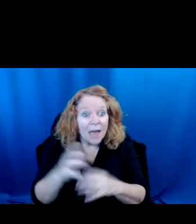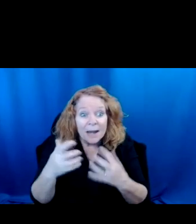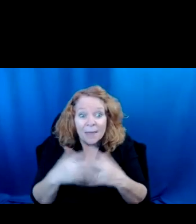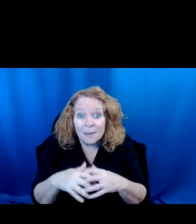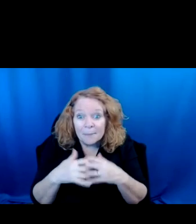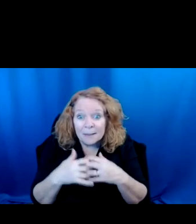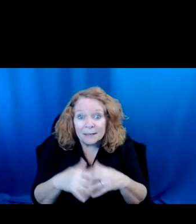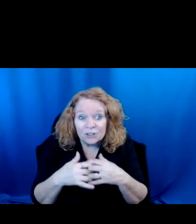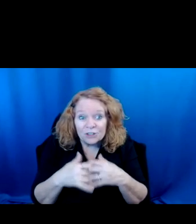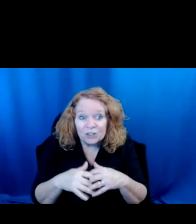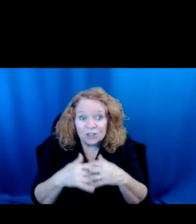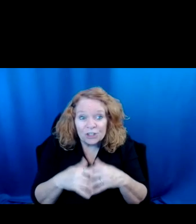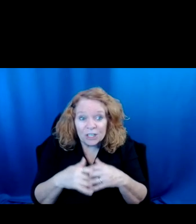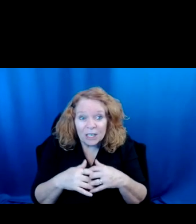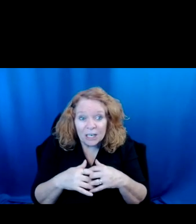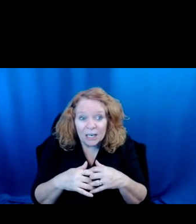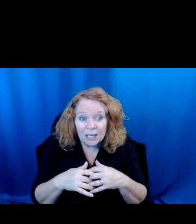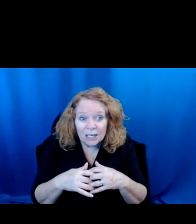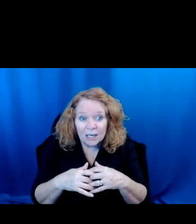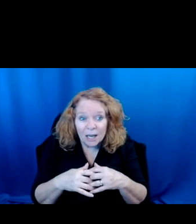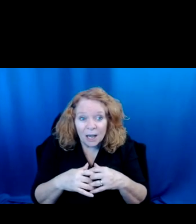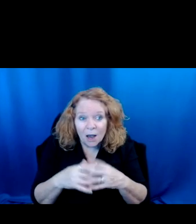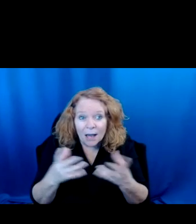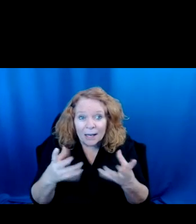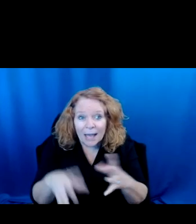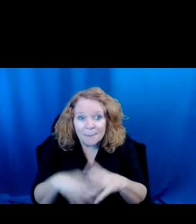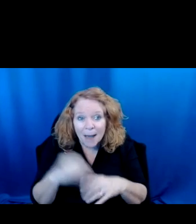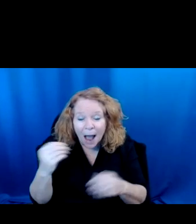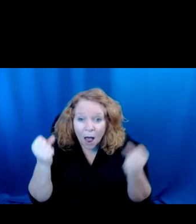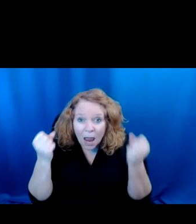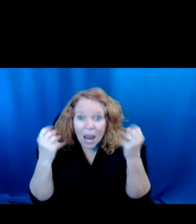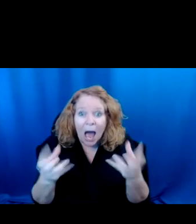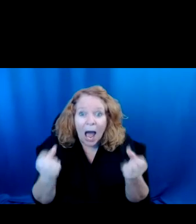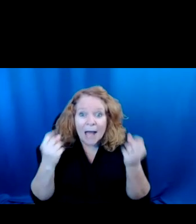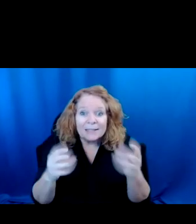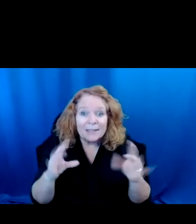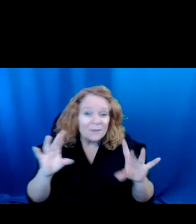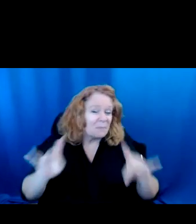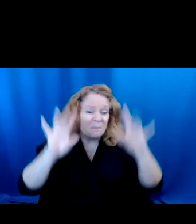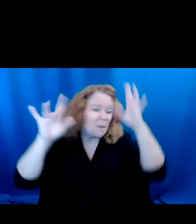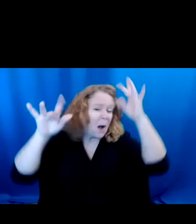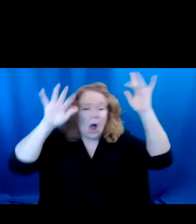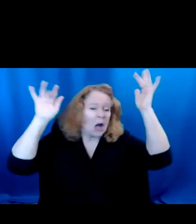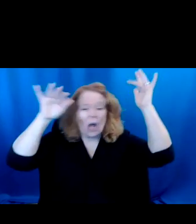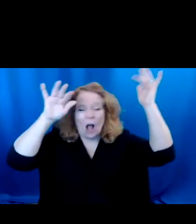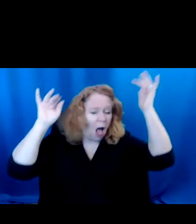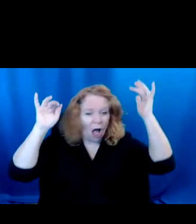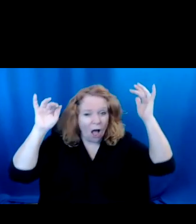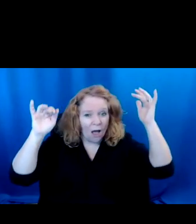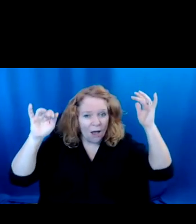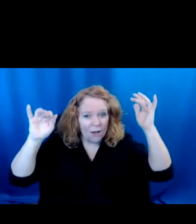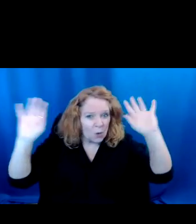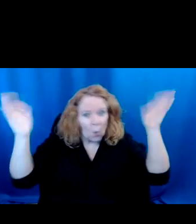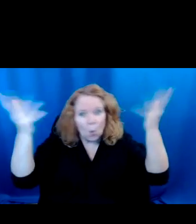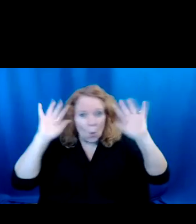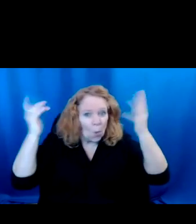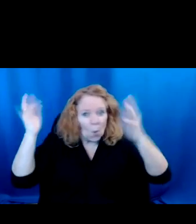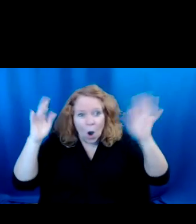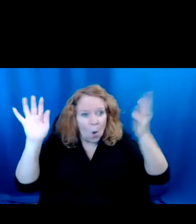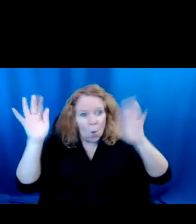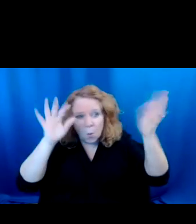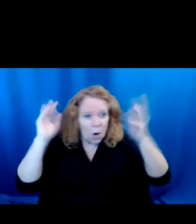material, and out came lots of sparkles. Woo, woo,